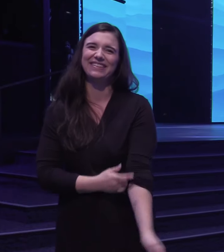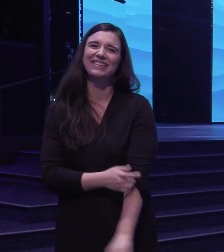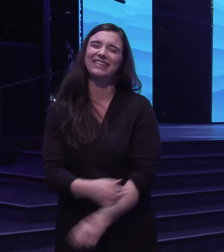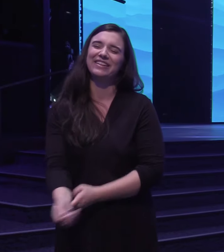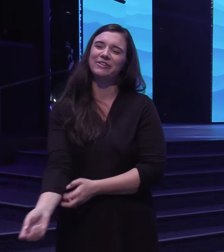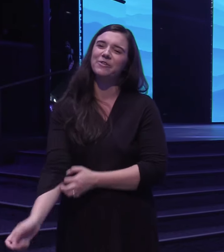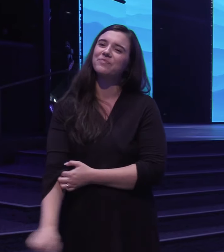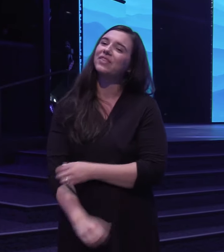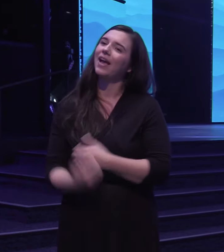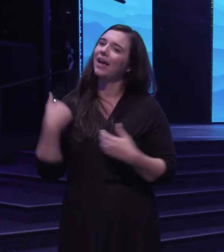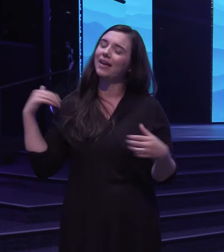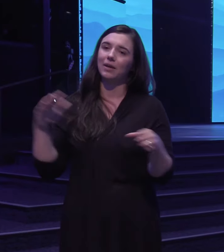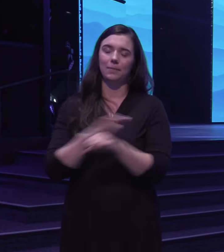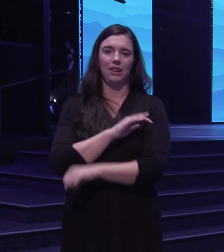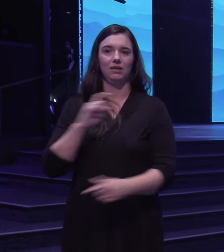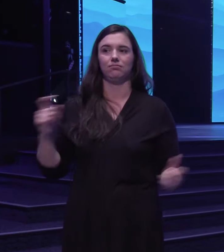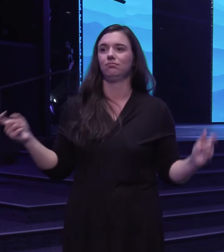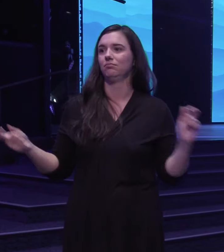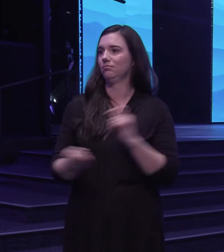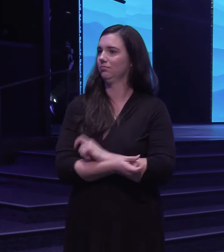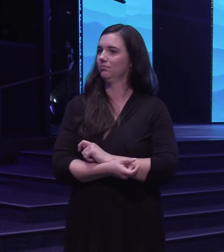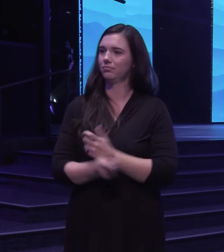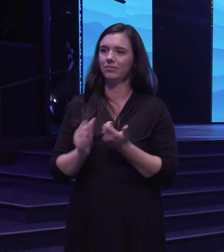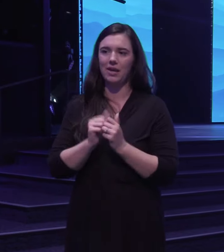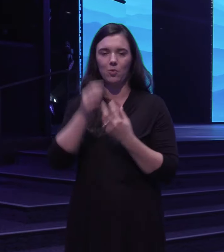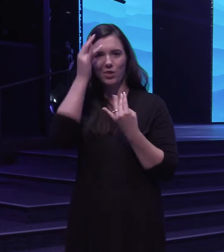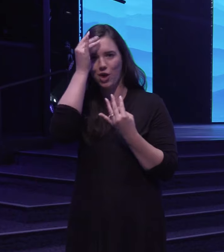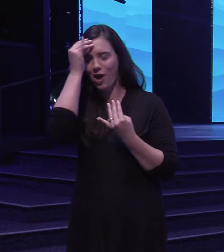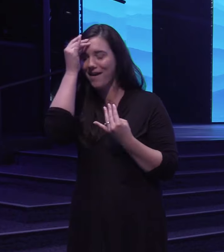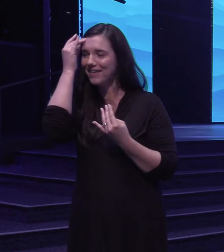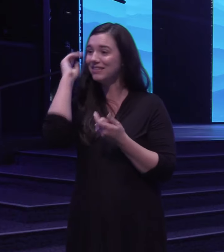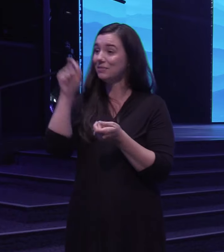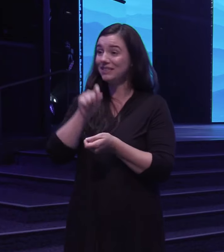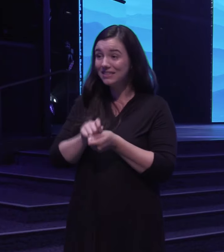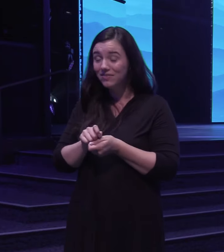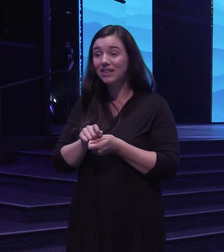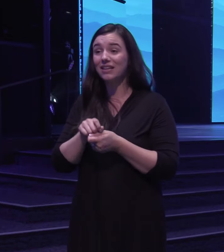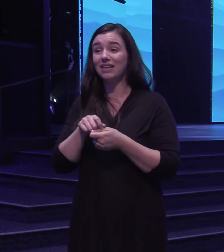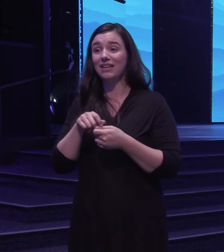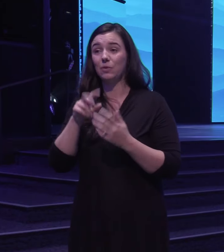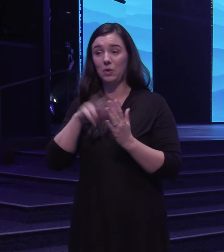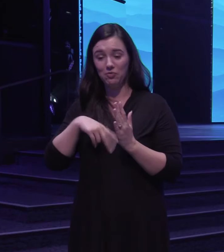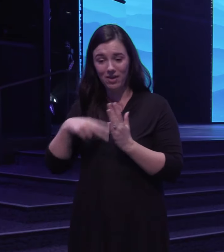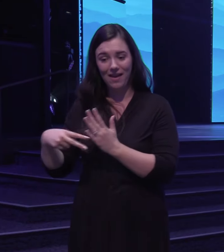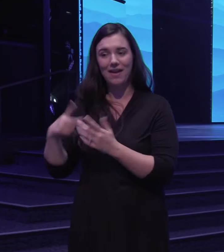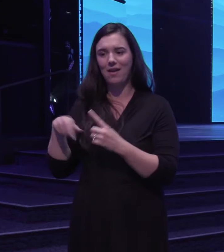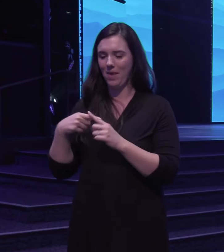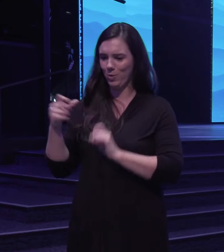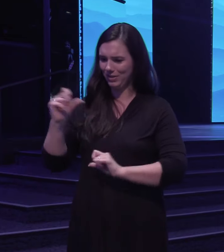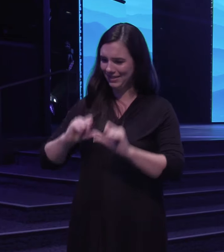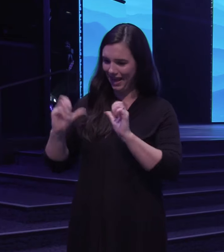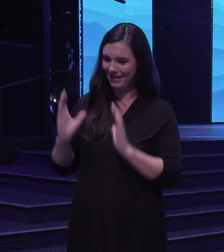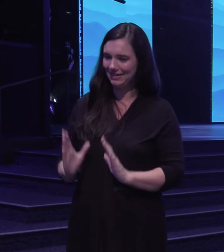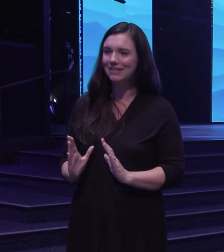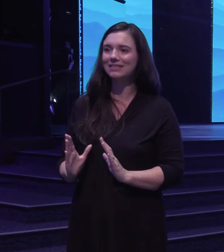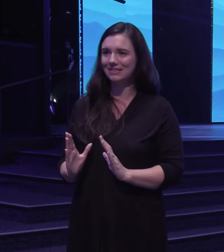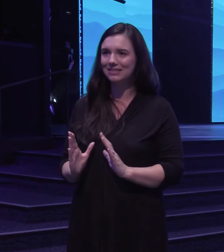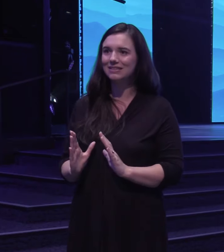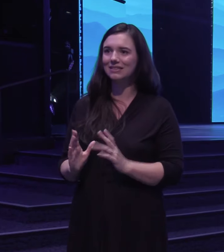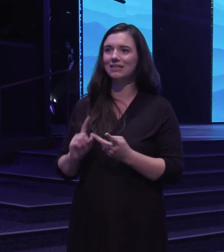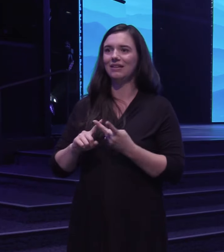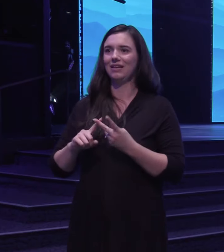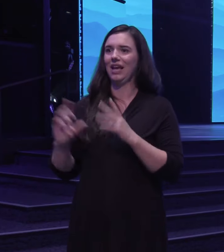I had a complete revolution in the way that I thought. And particularly as I read about scientists